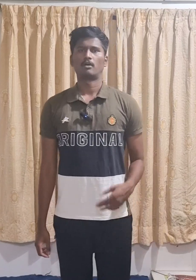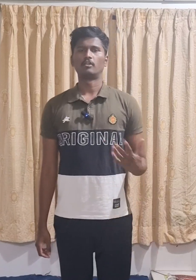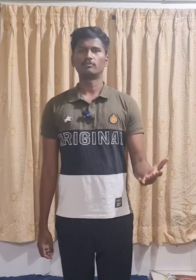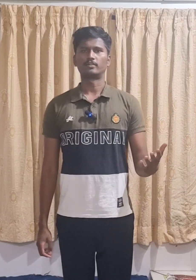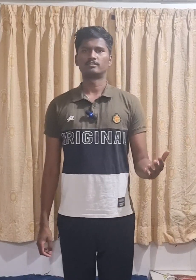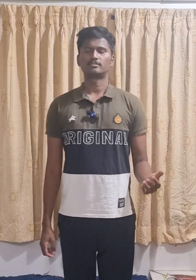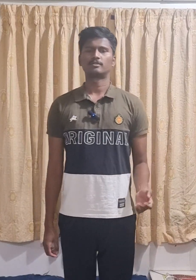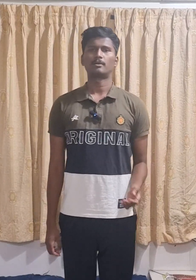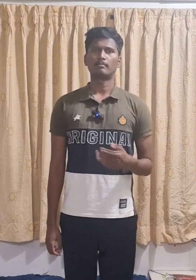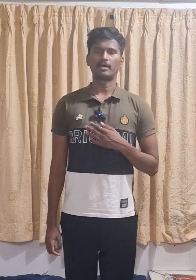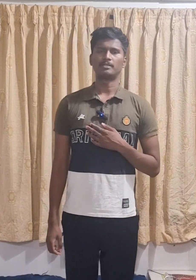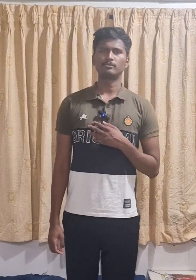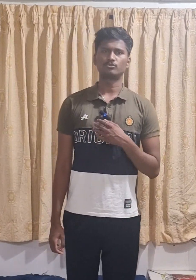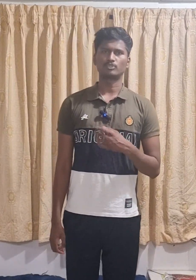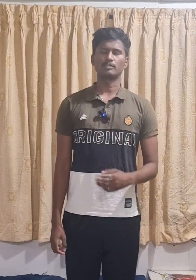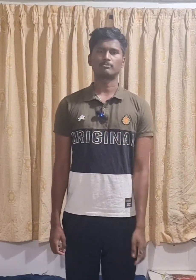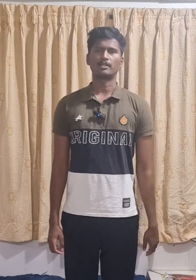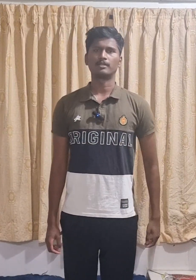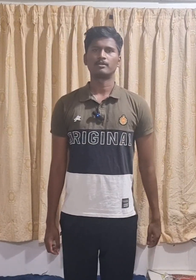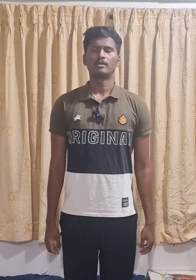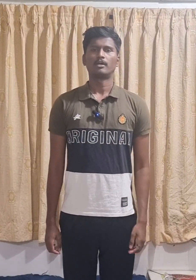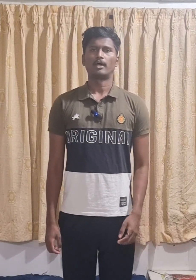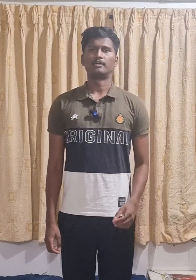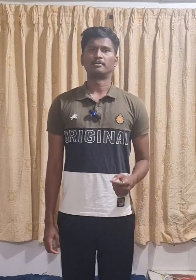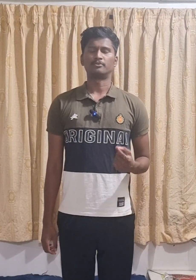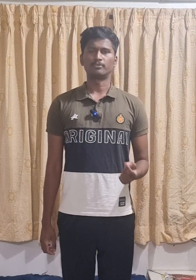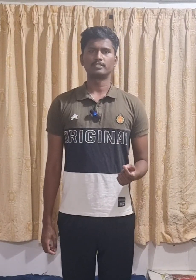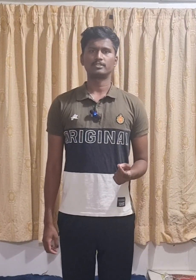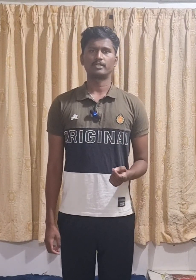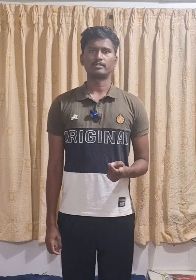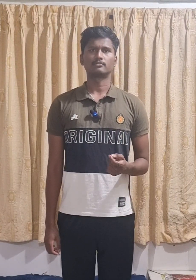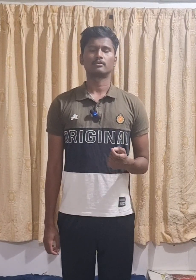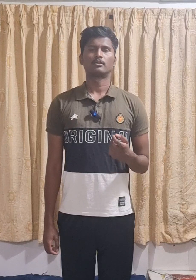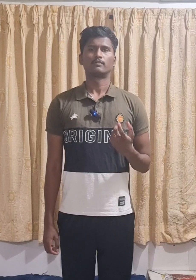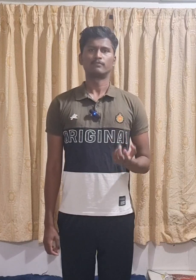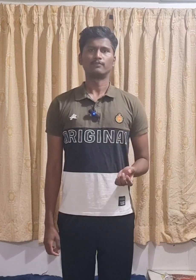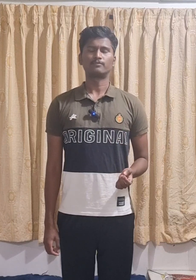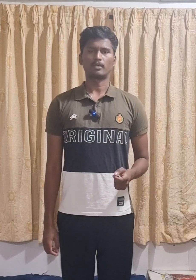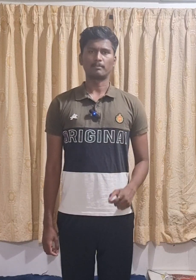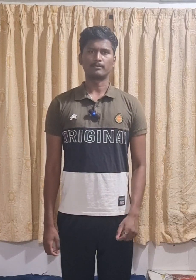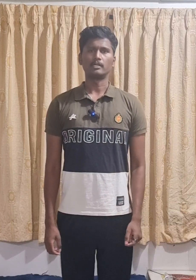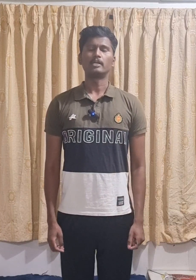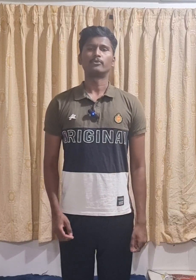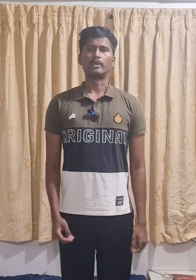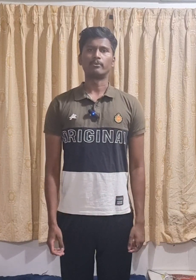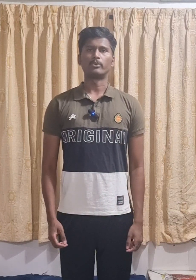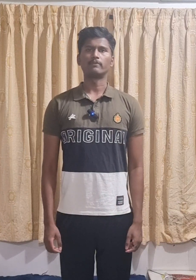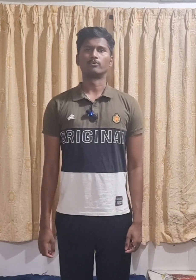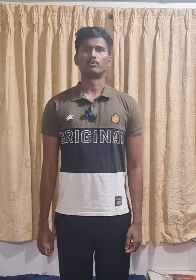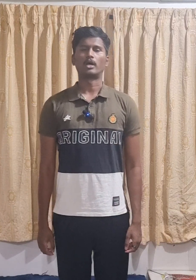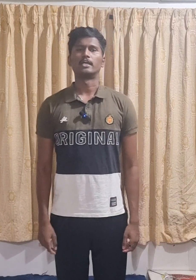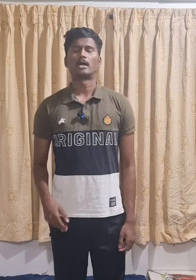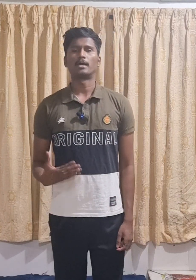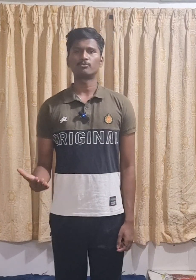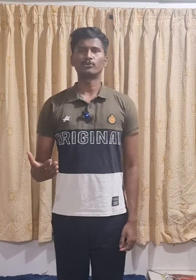Hello friends, my name is Sushant Mane and today's date is 5th April 2024 and I am going to